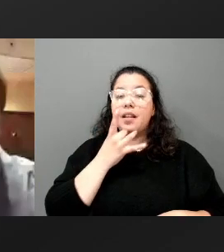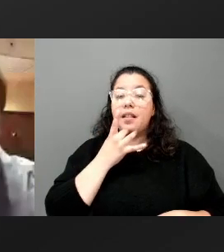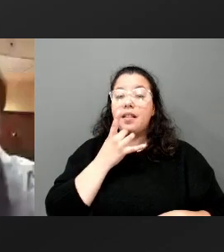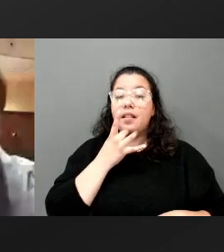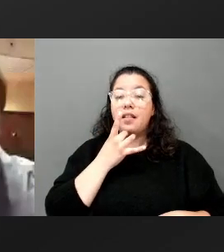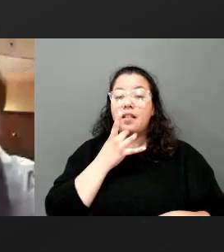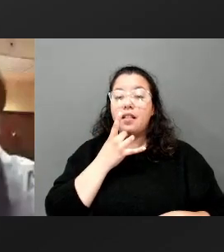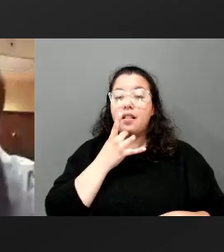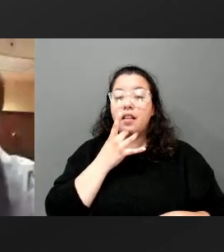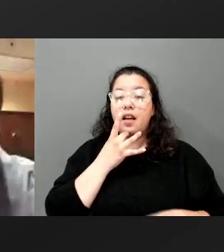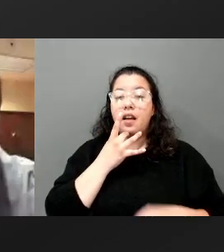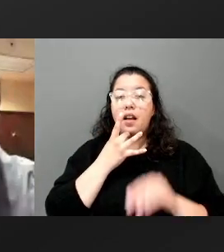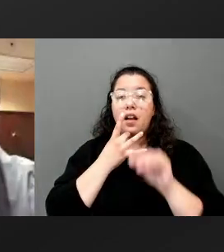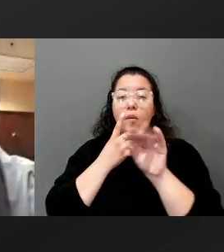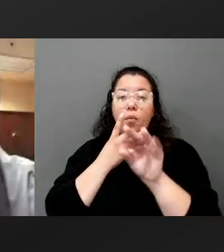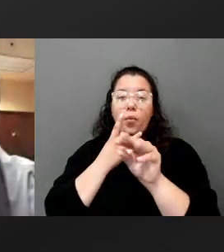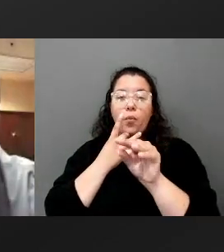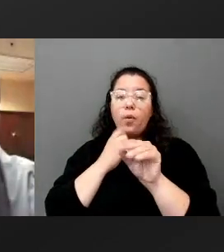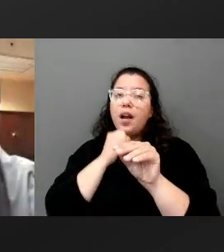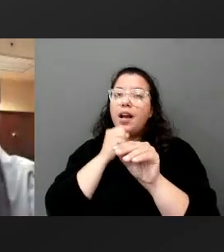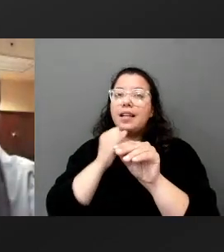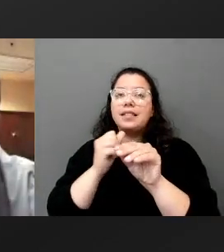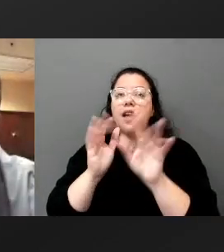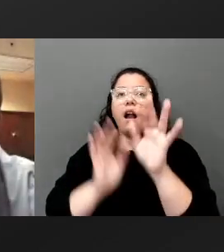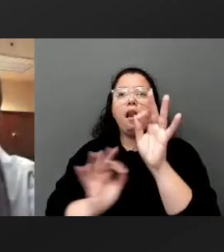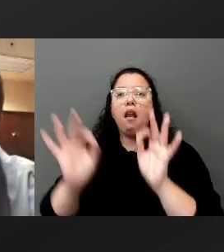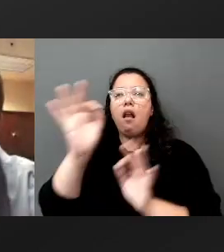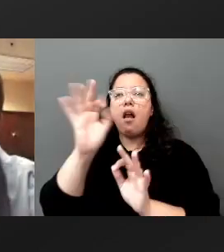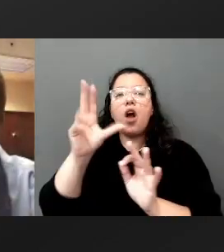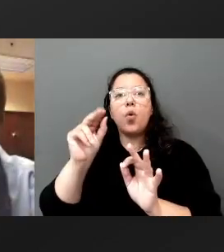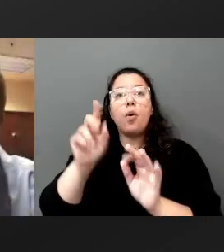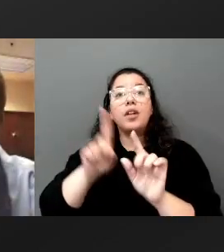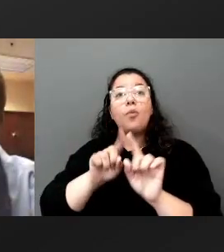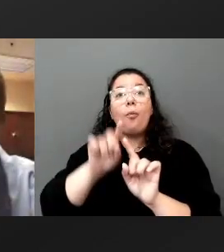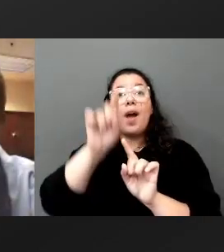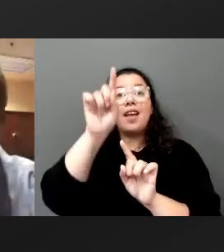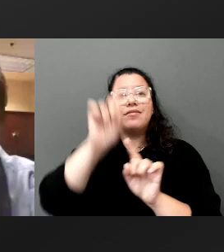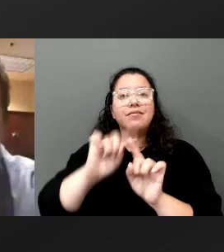it is waves. And so light that comes into a camera,